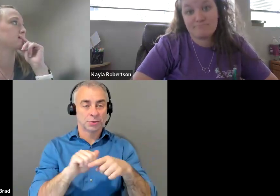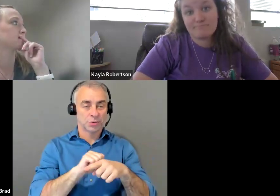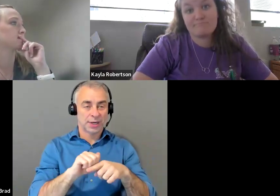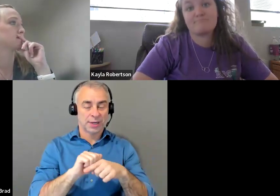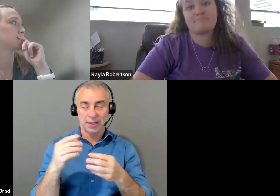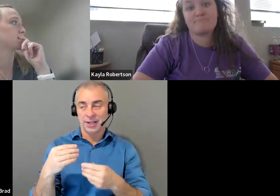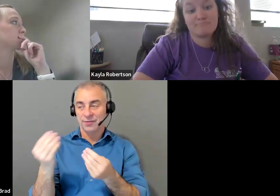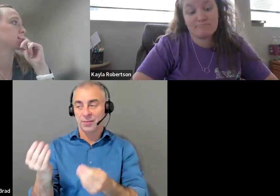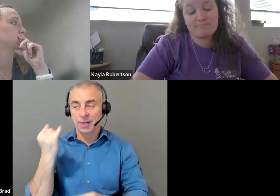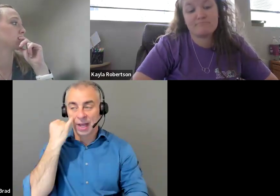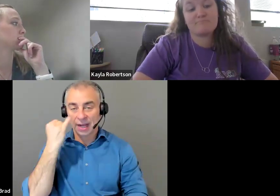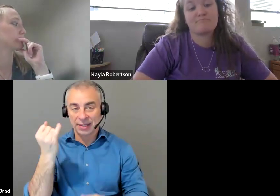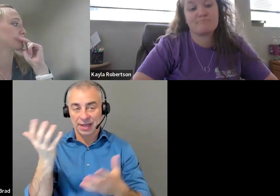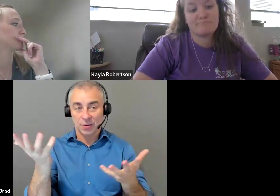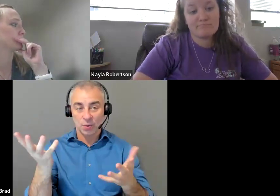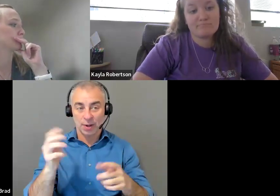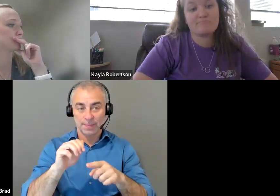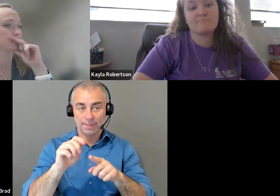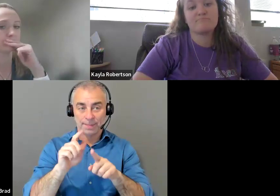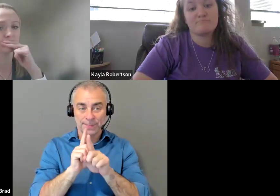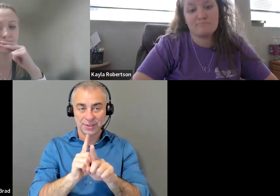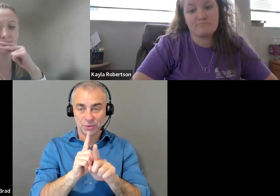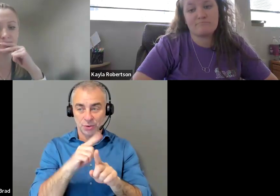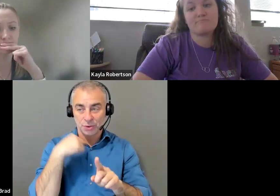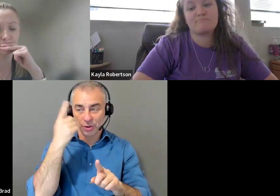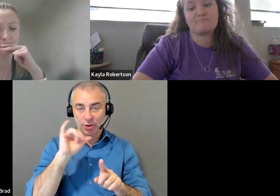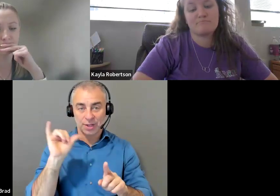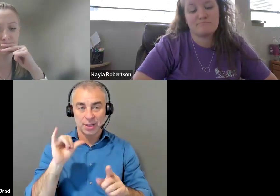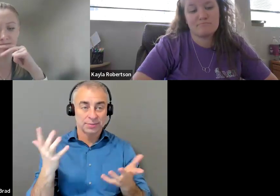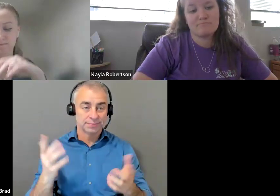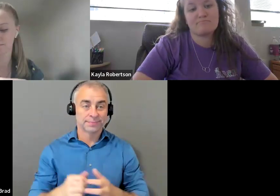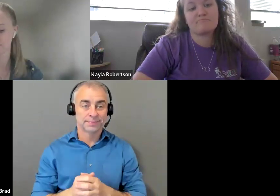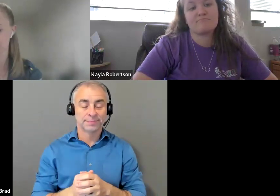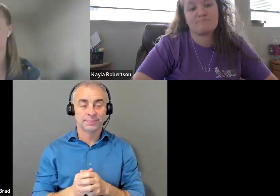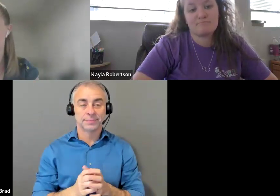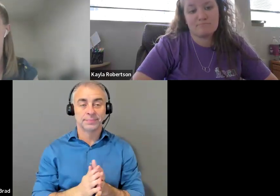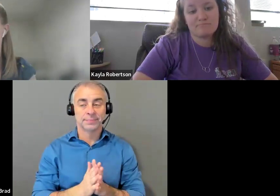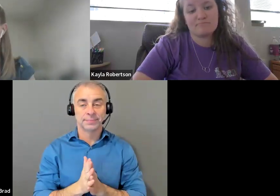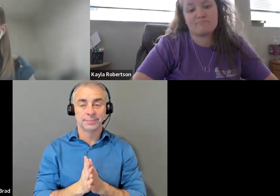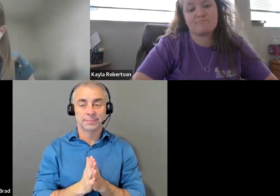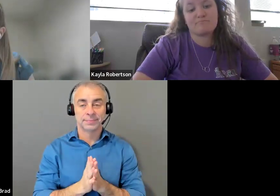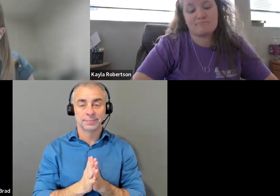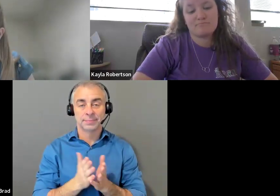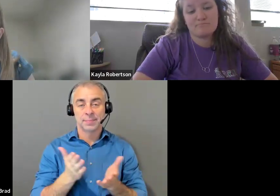mentorship would even look like. There might be more so of the